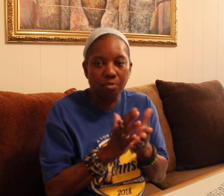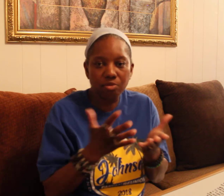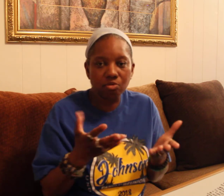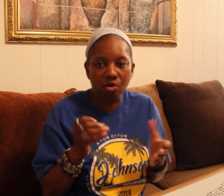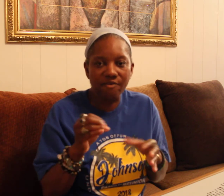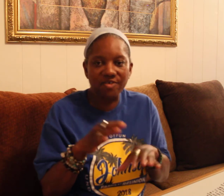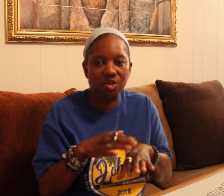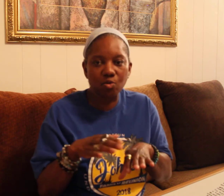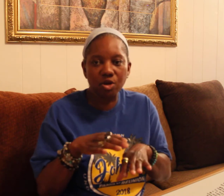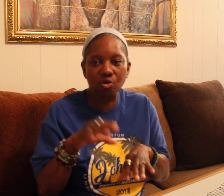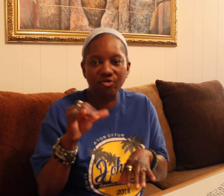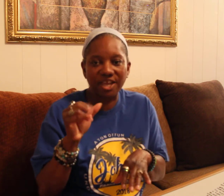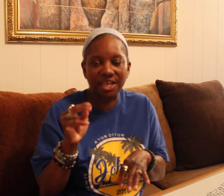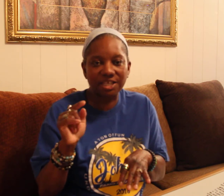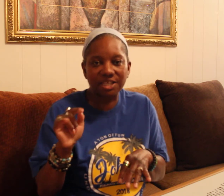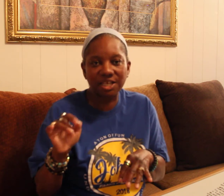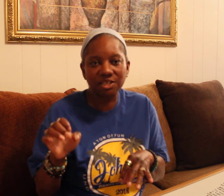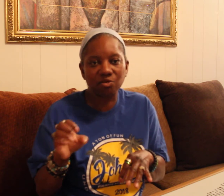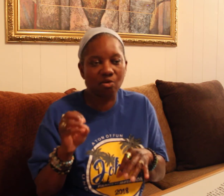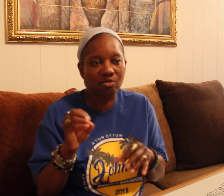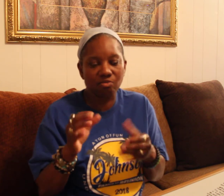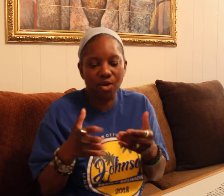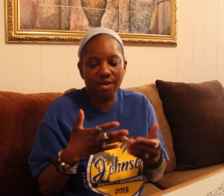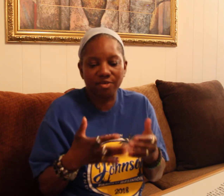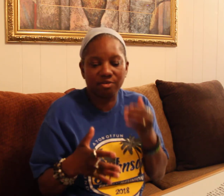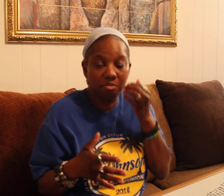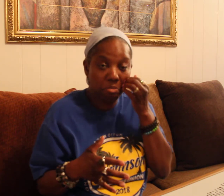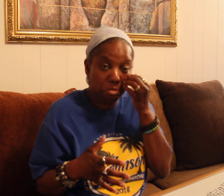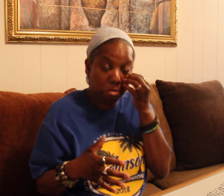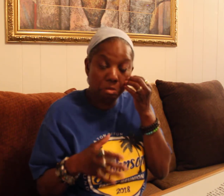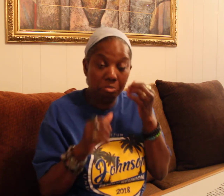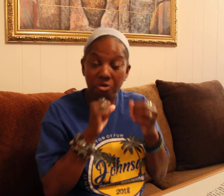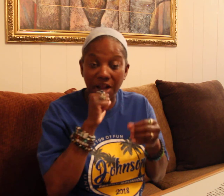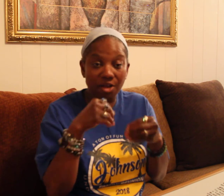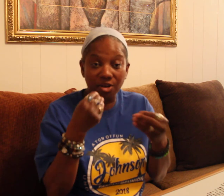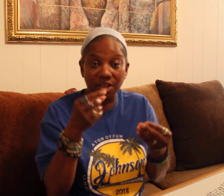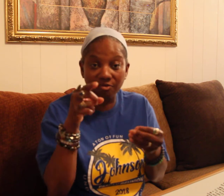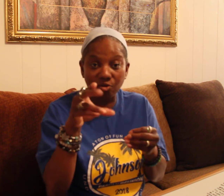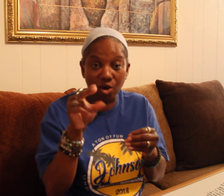Bible, or they're doing it over incense, or whatever. They're not going to give you no